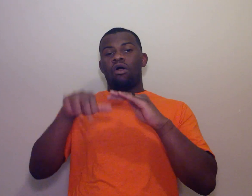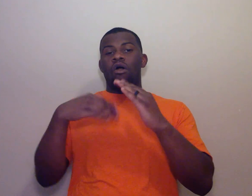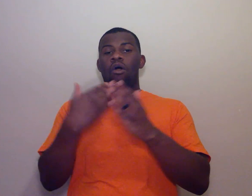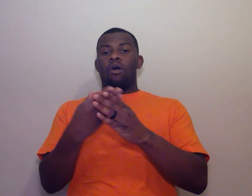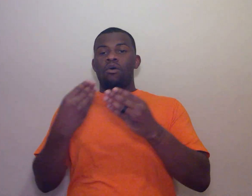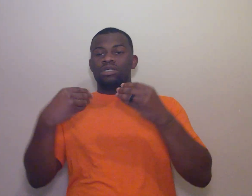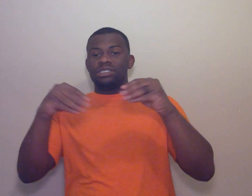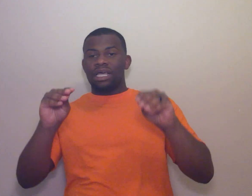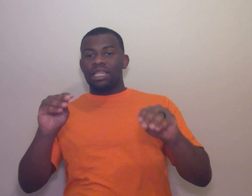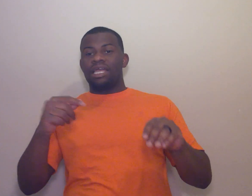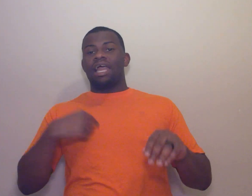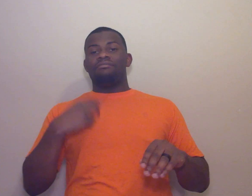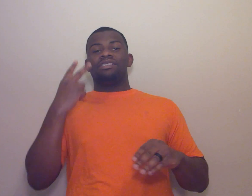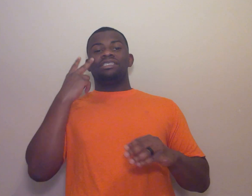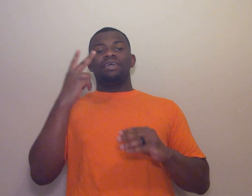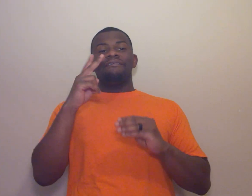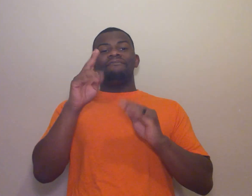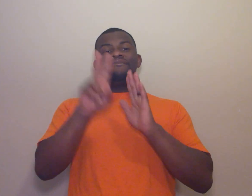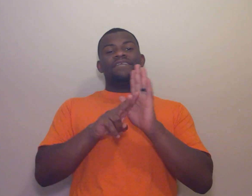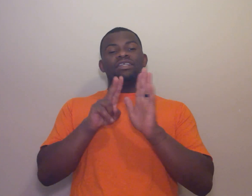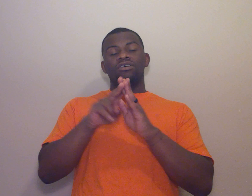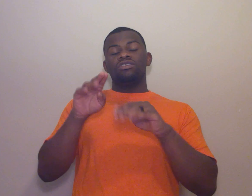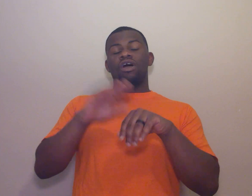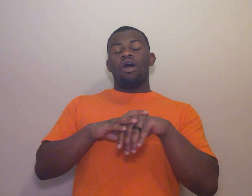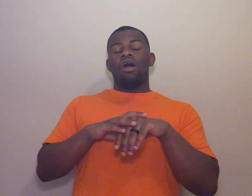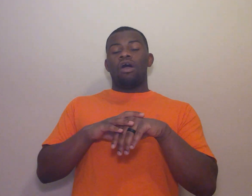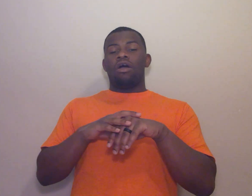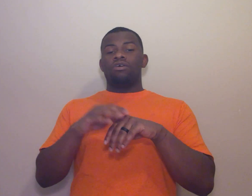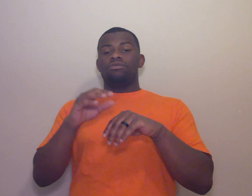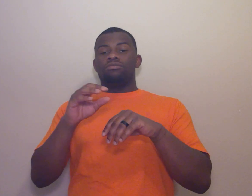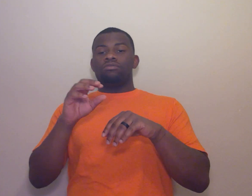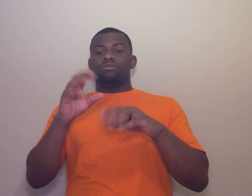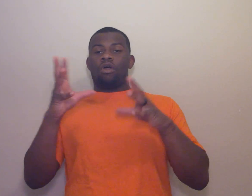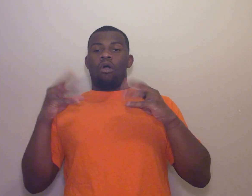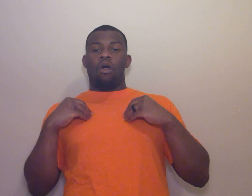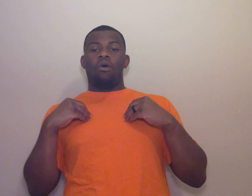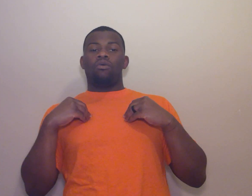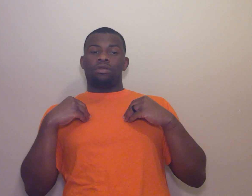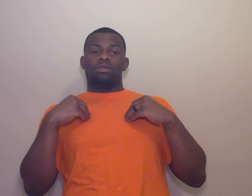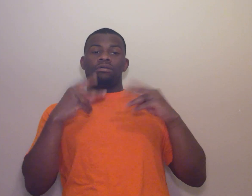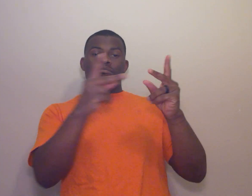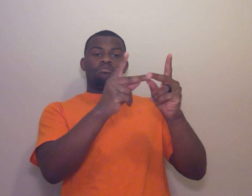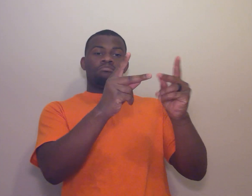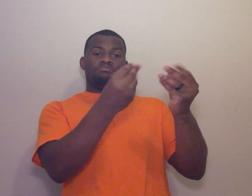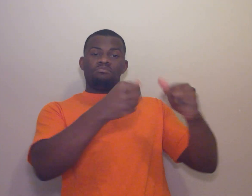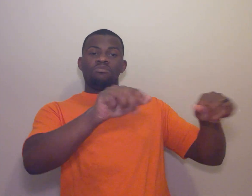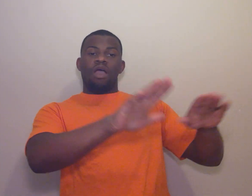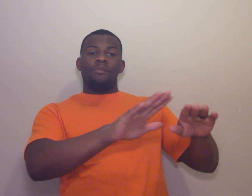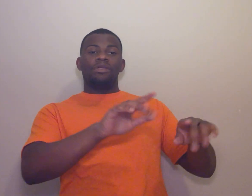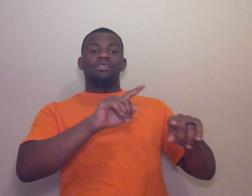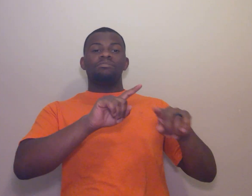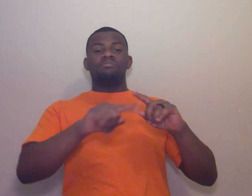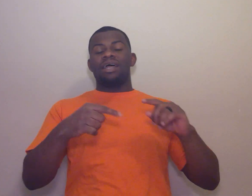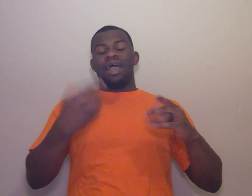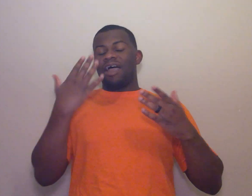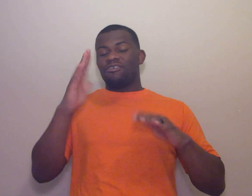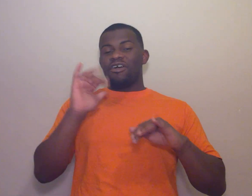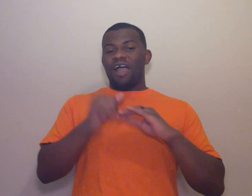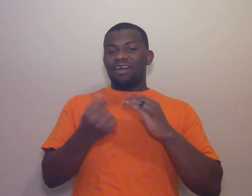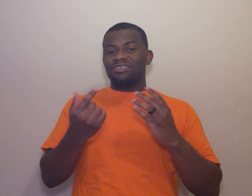owning rental properties, but I've never seen videos on how to complete a transaction like this. It's usually packaged up and sold,